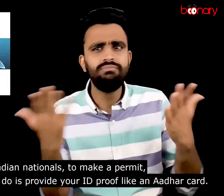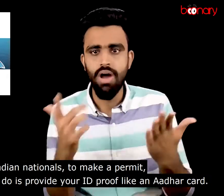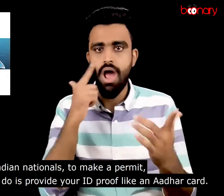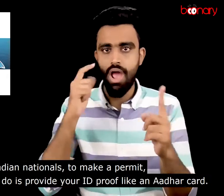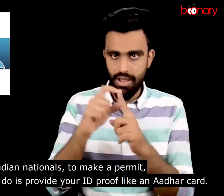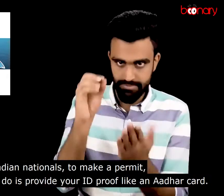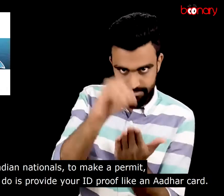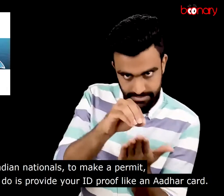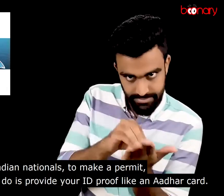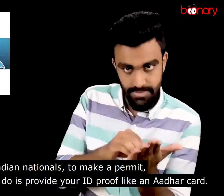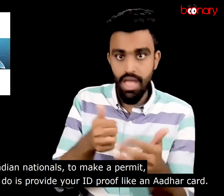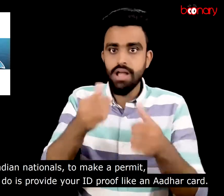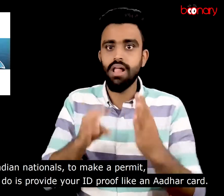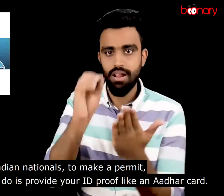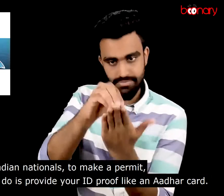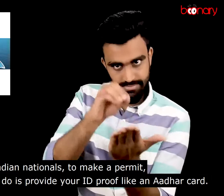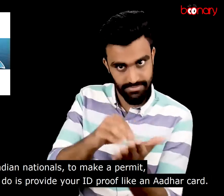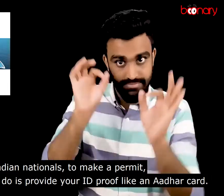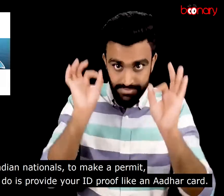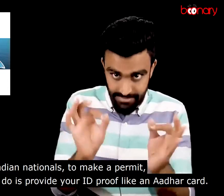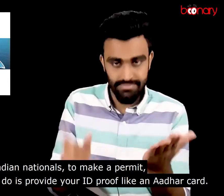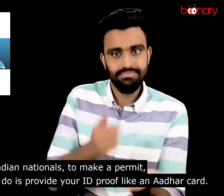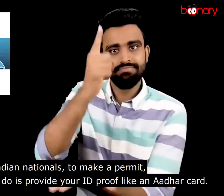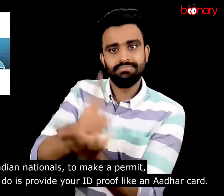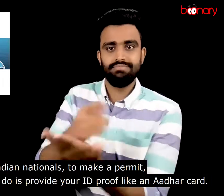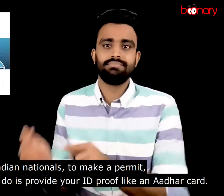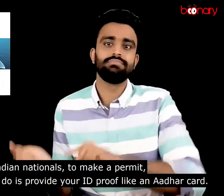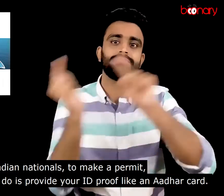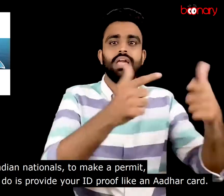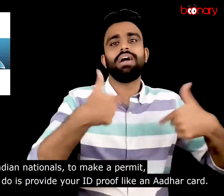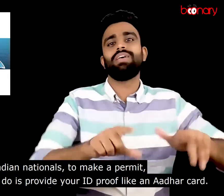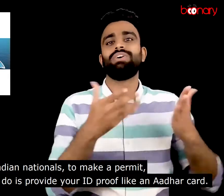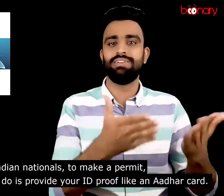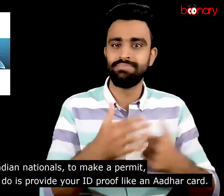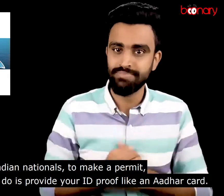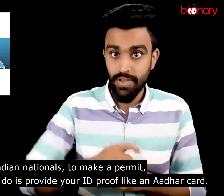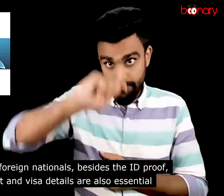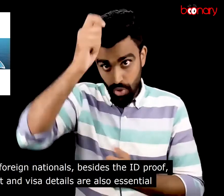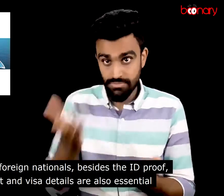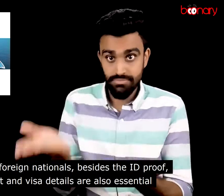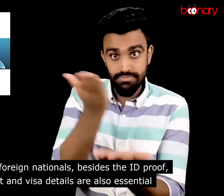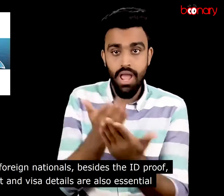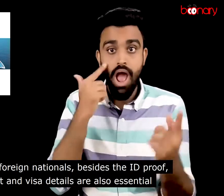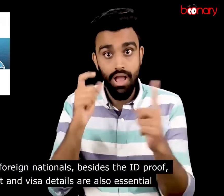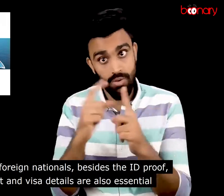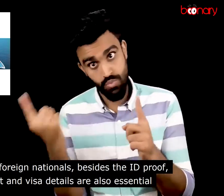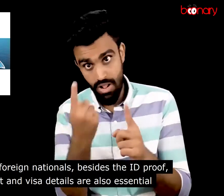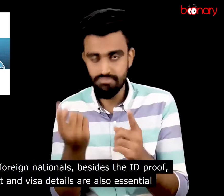to make a permit, all you need to do is provide your ID proof like an Aadhaar card. In case of foreign nationals,